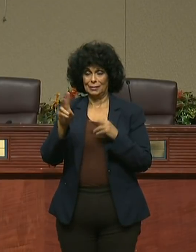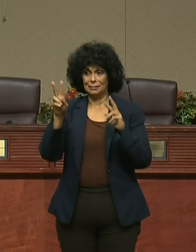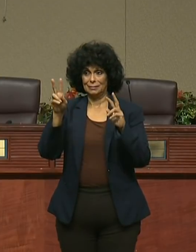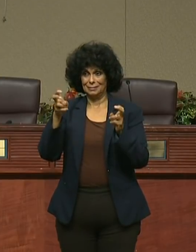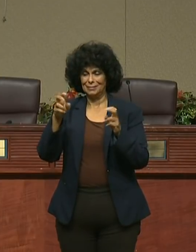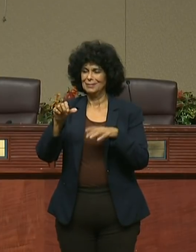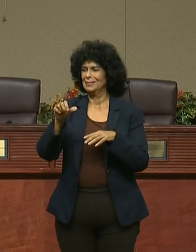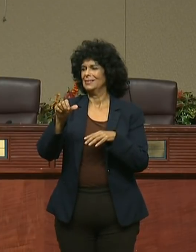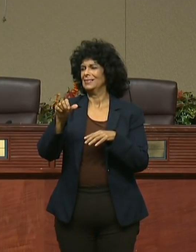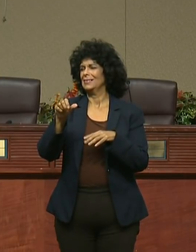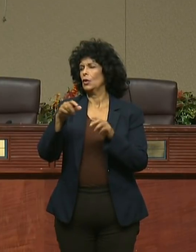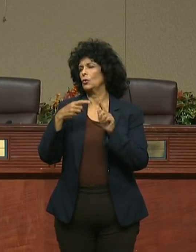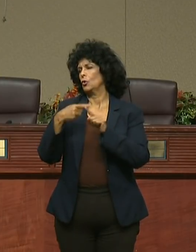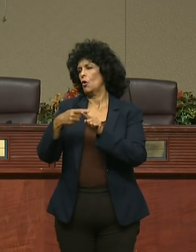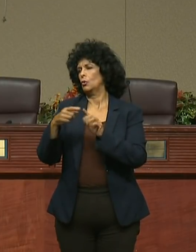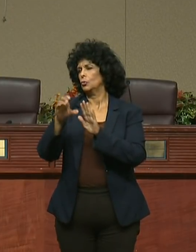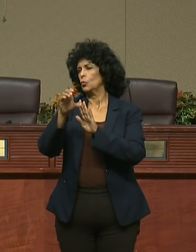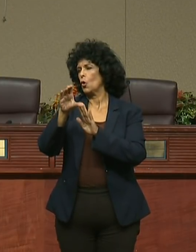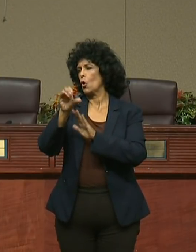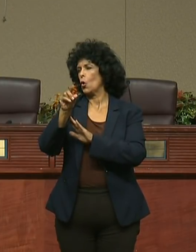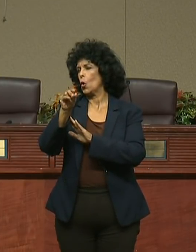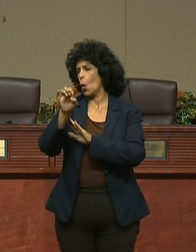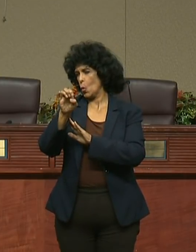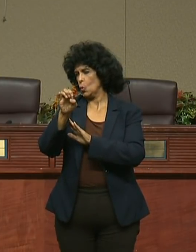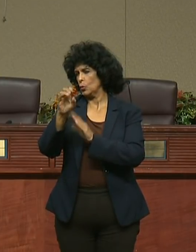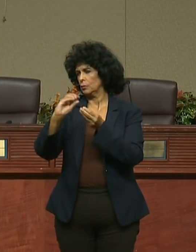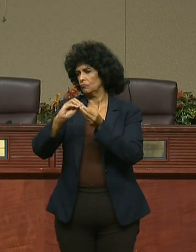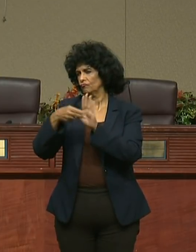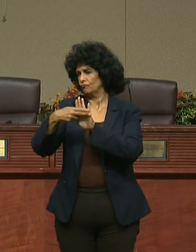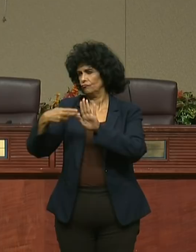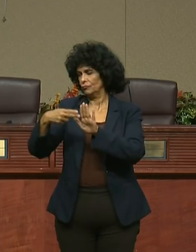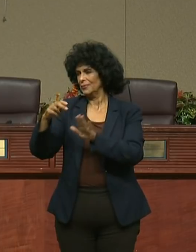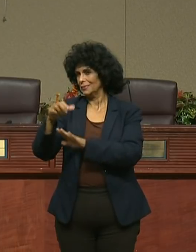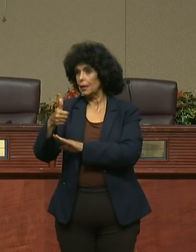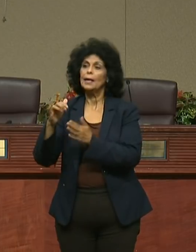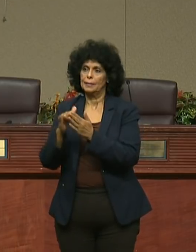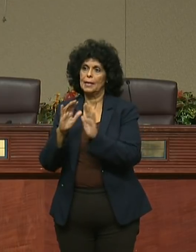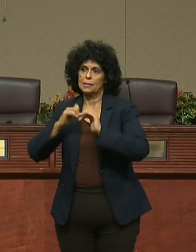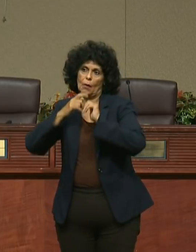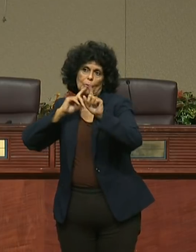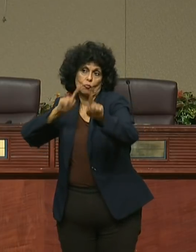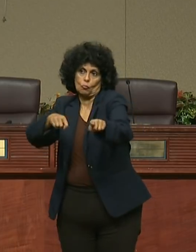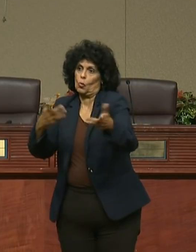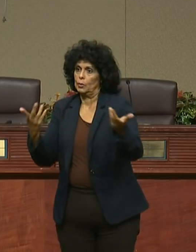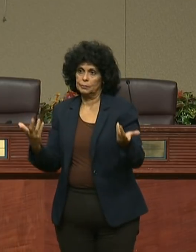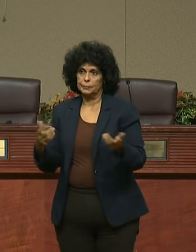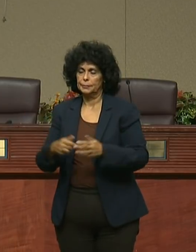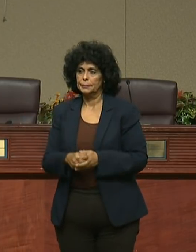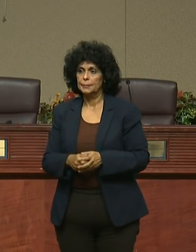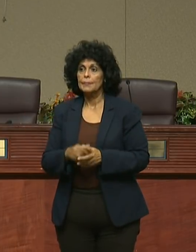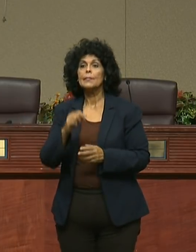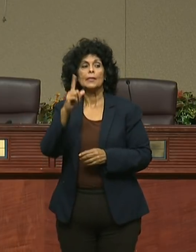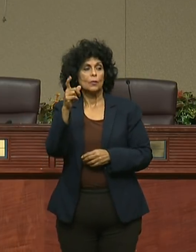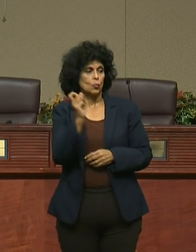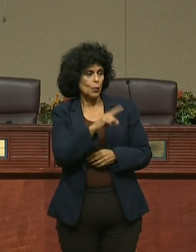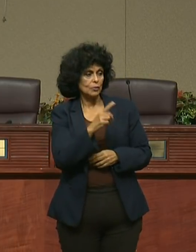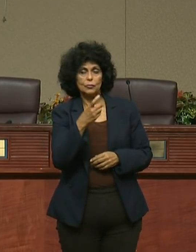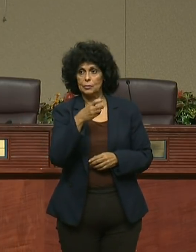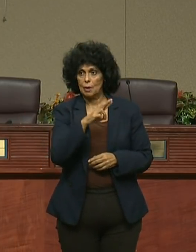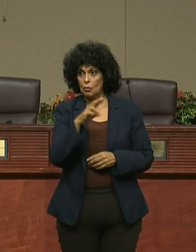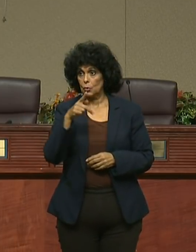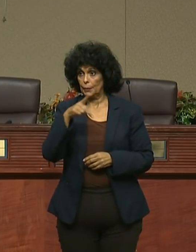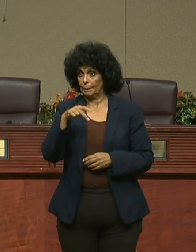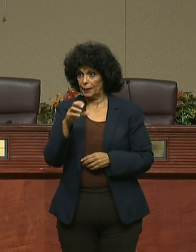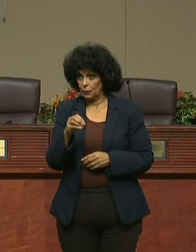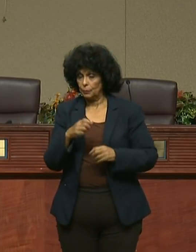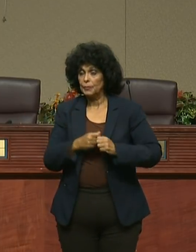for COVID-19. That's how it's reported. And this next one is for you as well, Dr. Pino, from Nikki